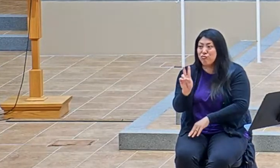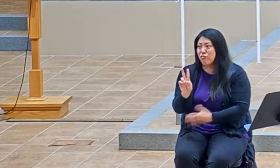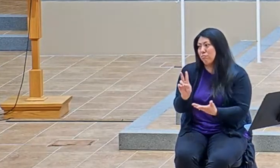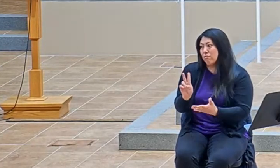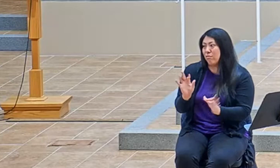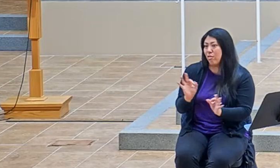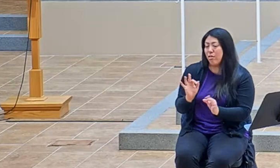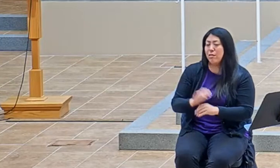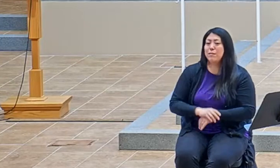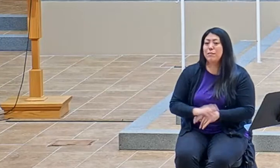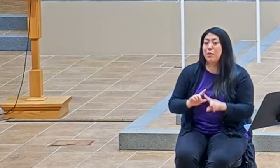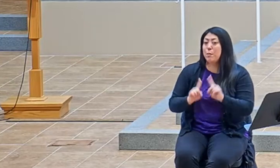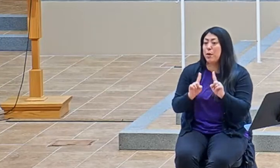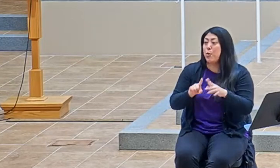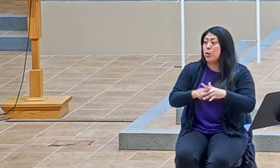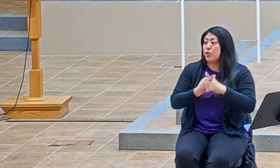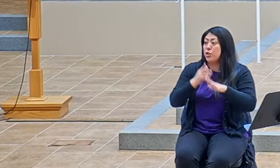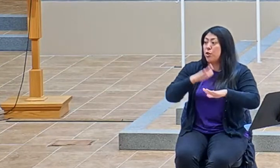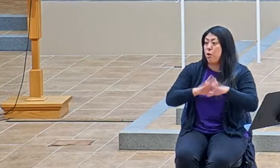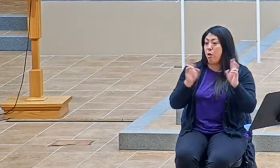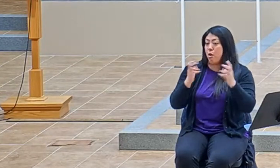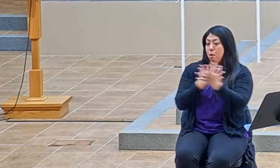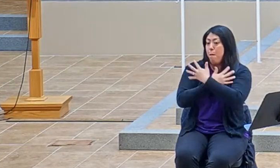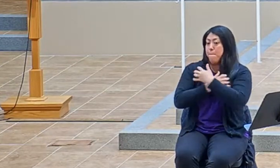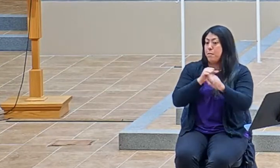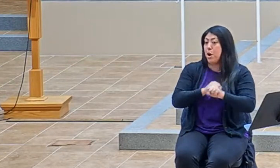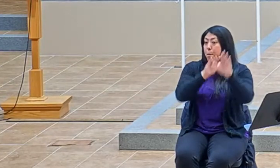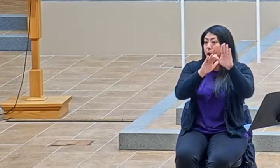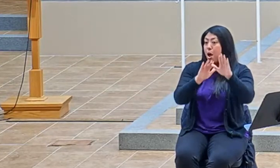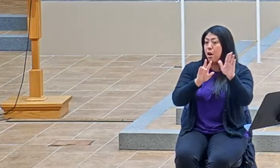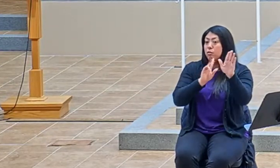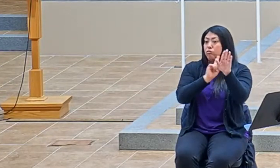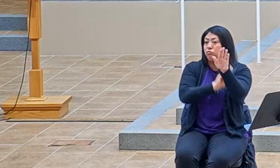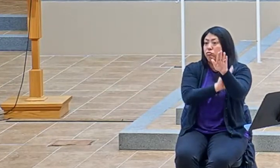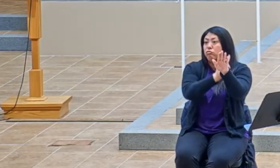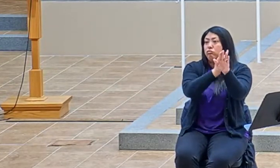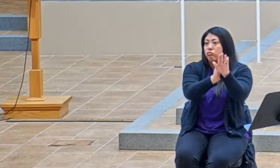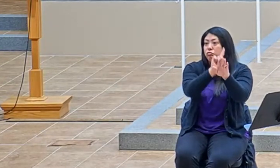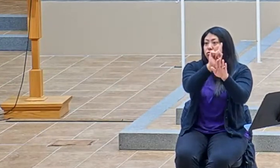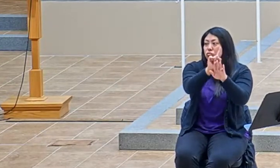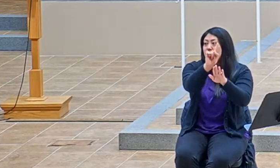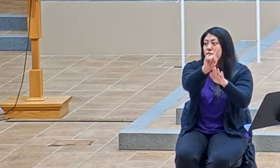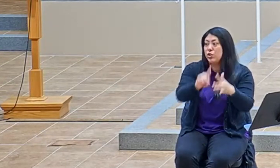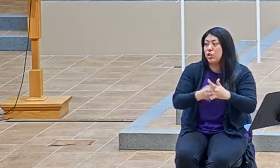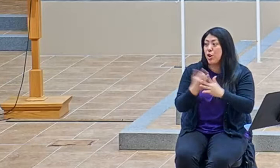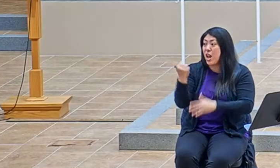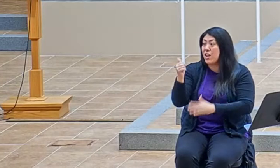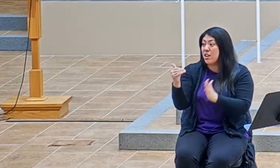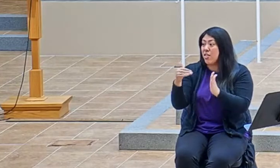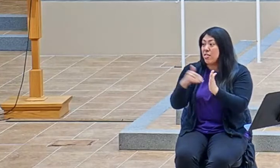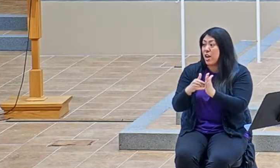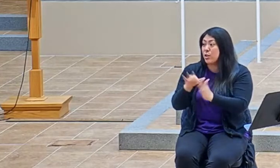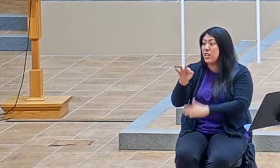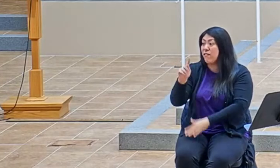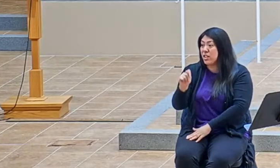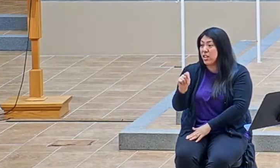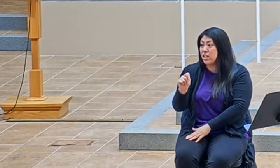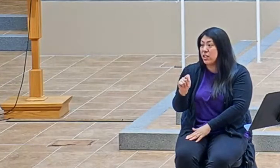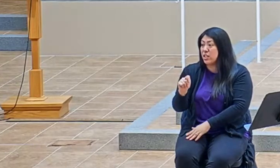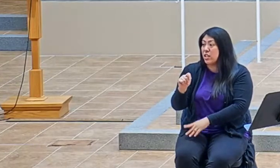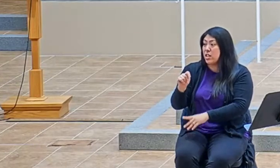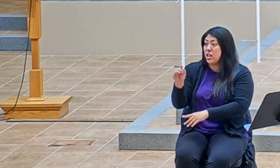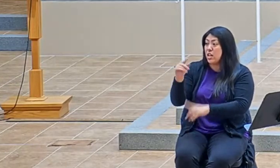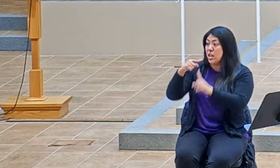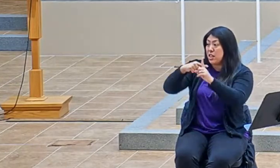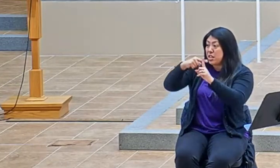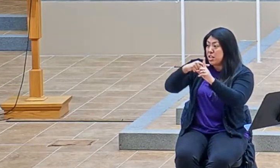trek on Bear Mountain at 10,000 feet in the parking lot. It was in the 50s, and